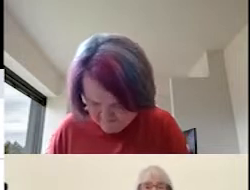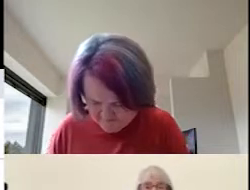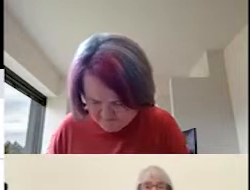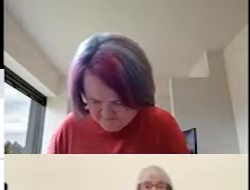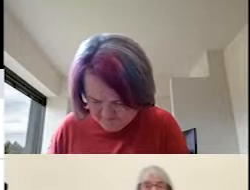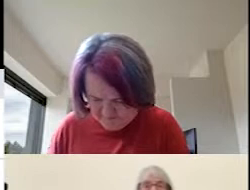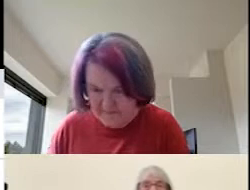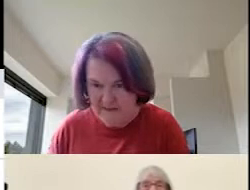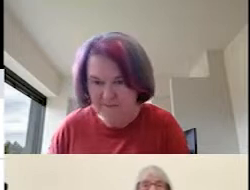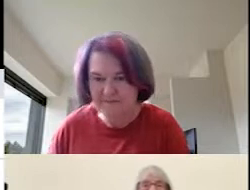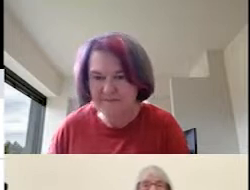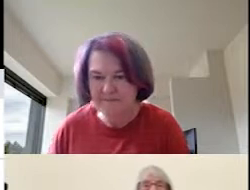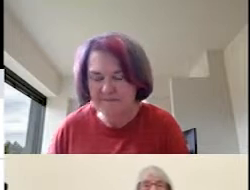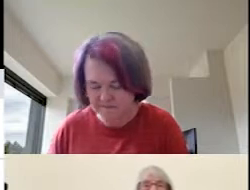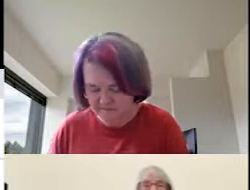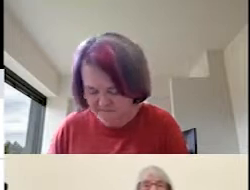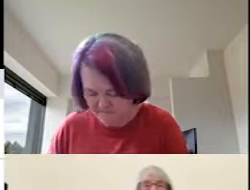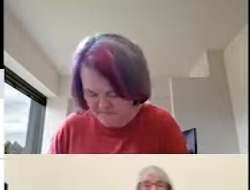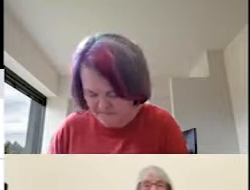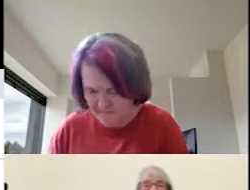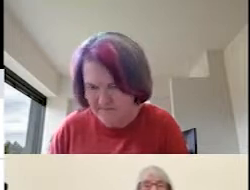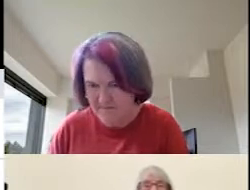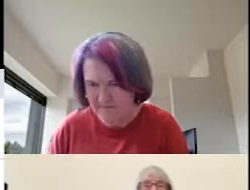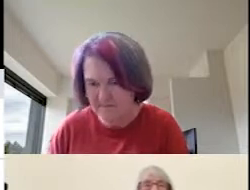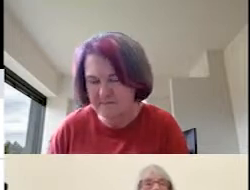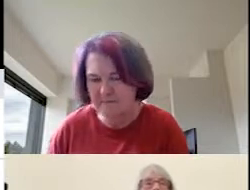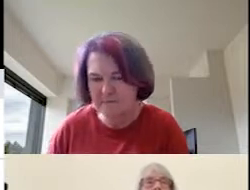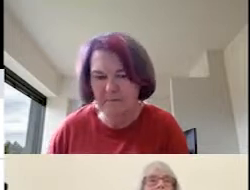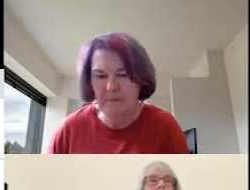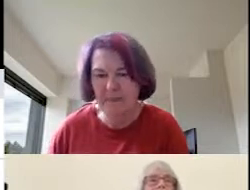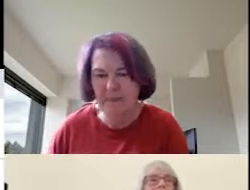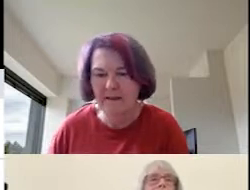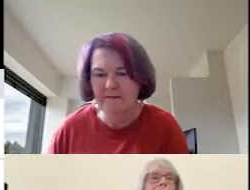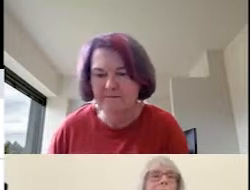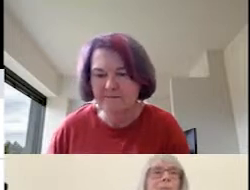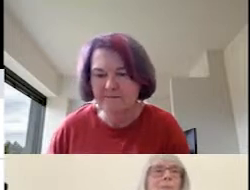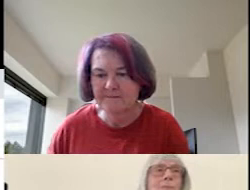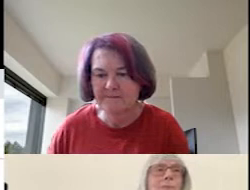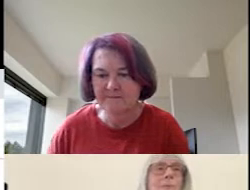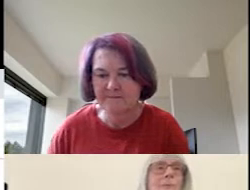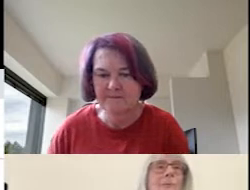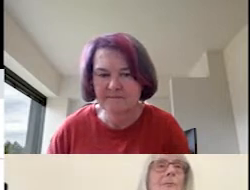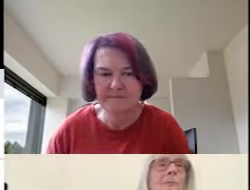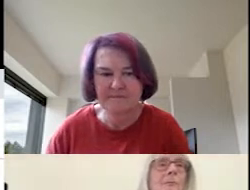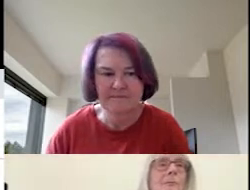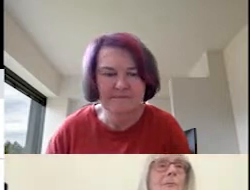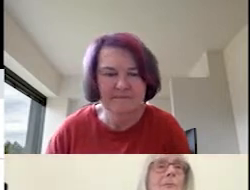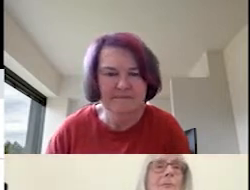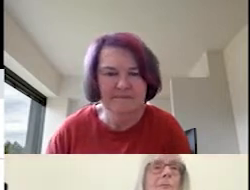sign, and feel okay about doing that in your however you like to play and use books